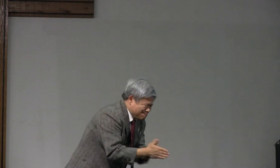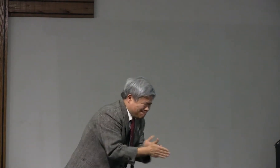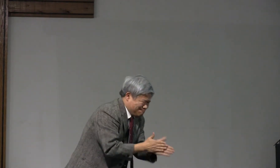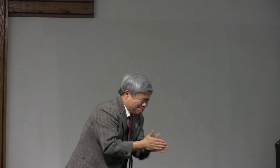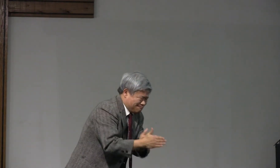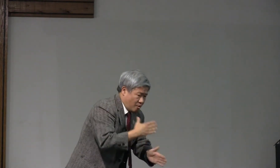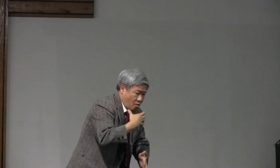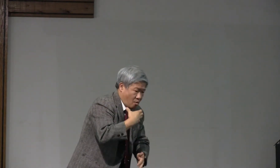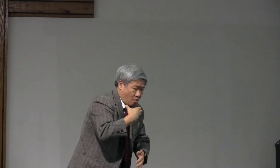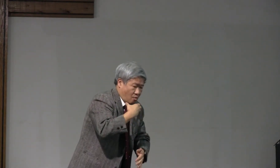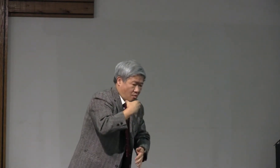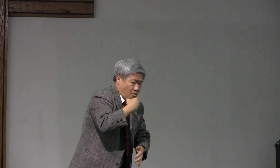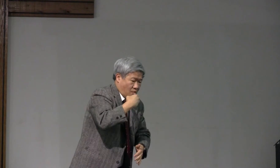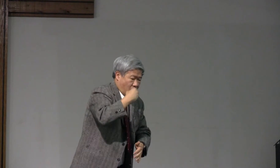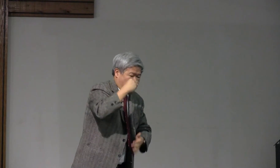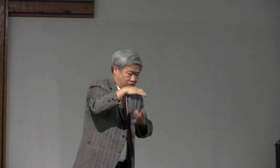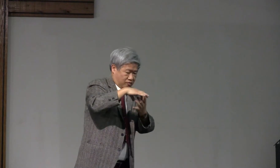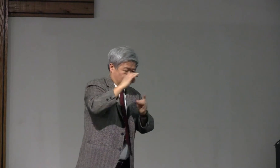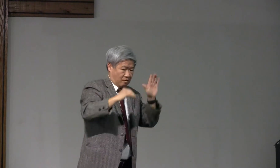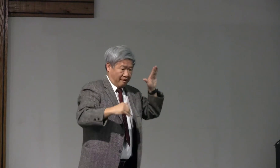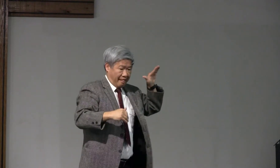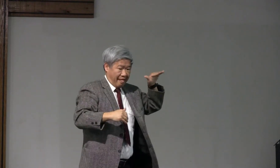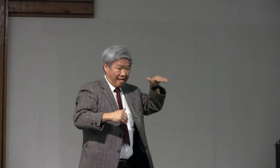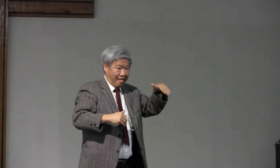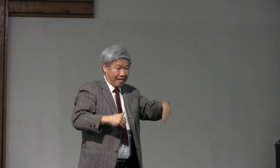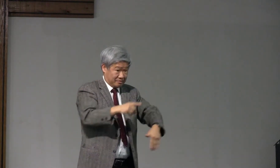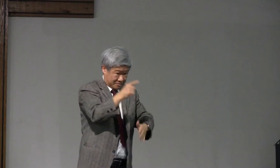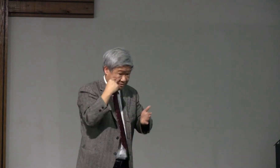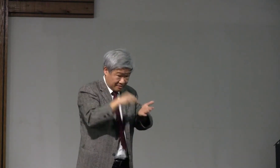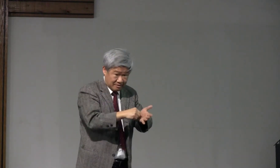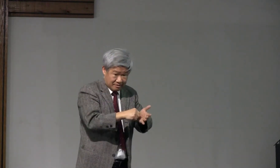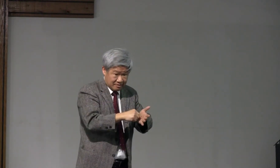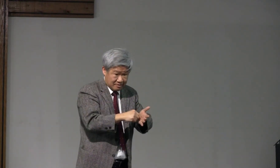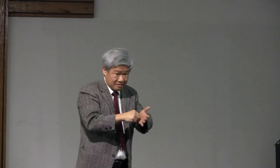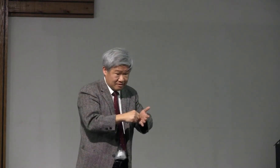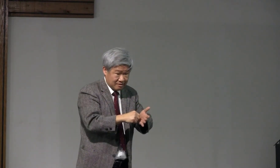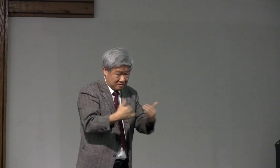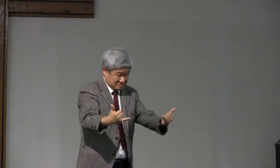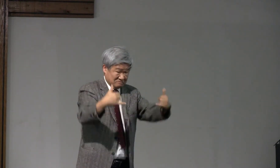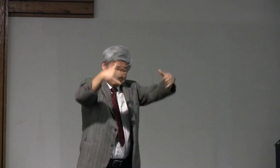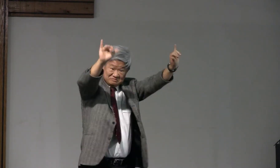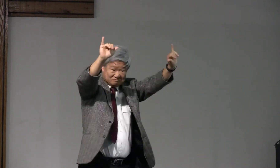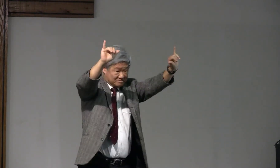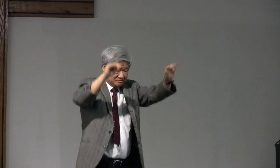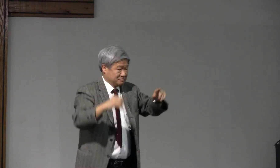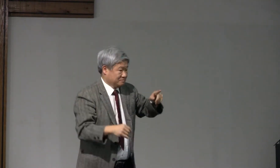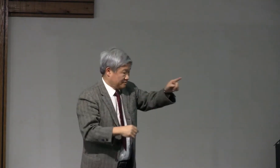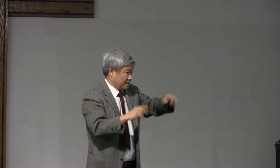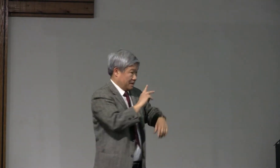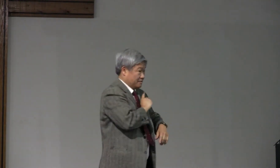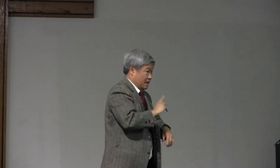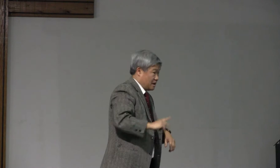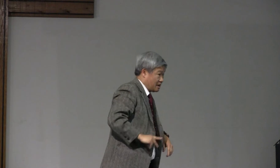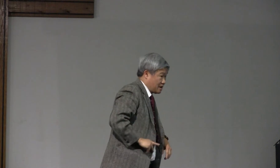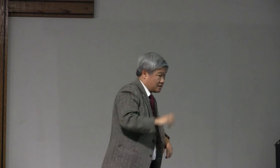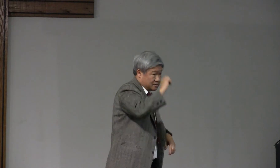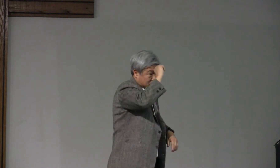So when he was very young, he was very enthusiastic. As he got older, his spirit declined. It still happens today. You